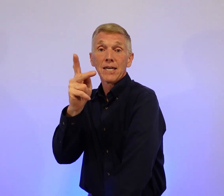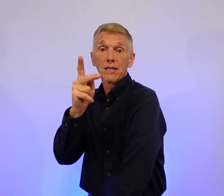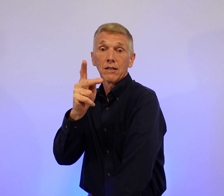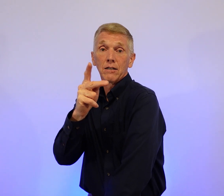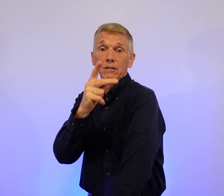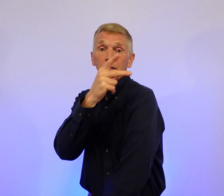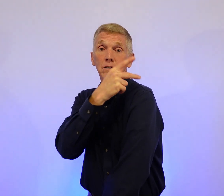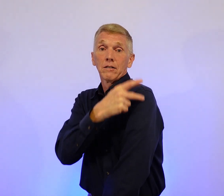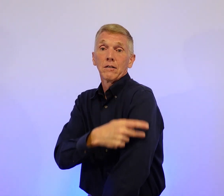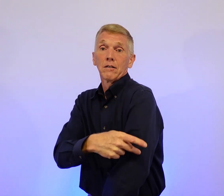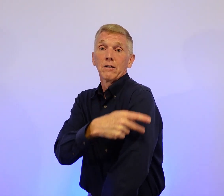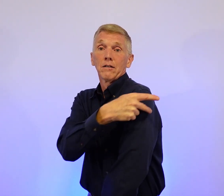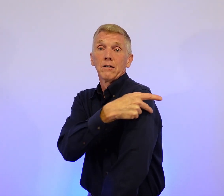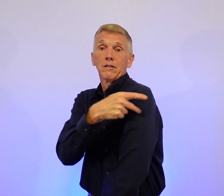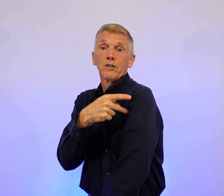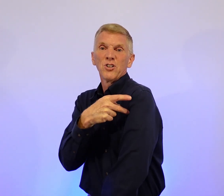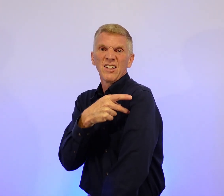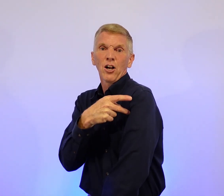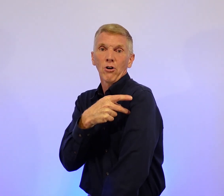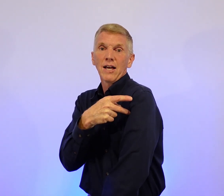Did you see that cross?